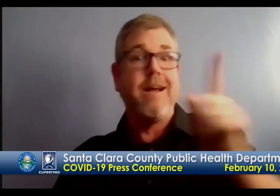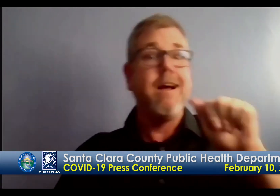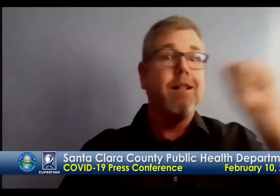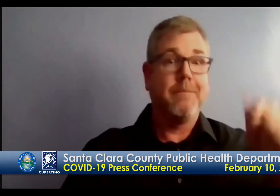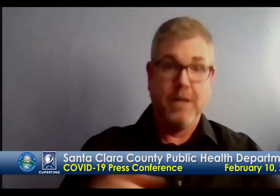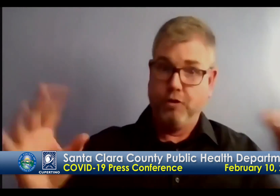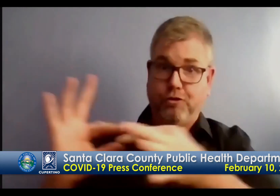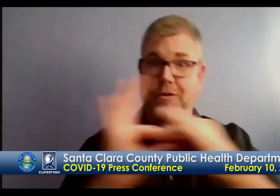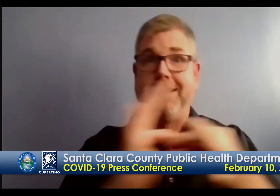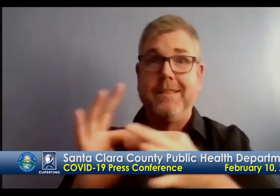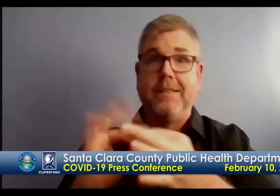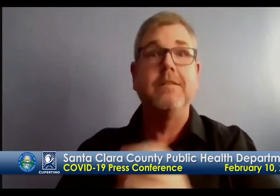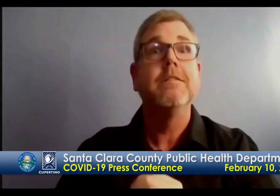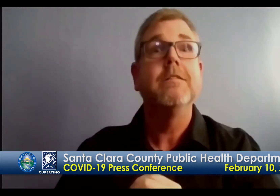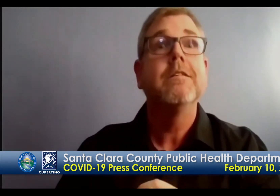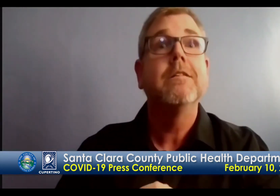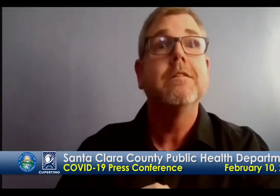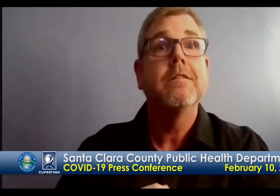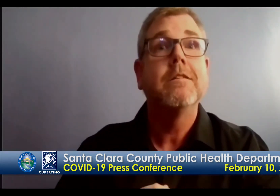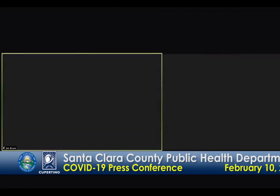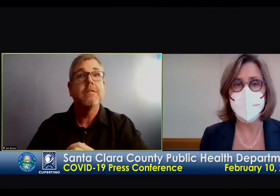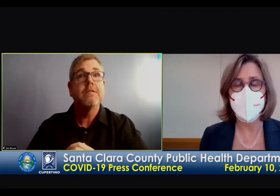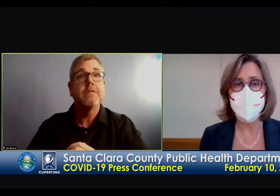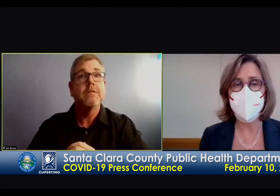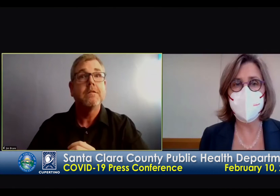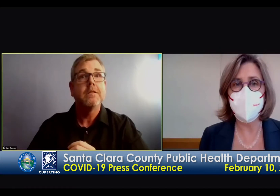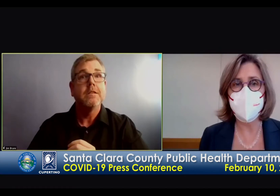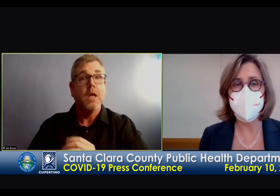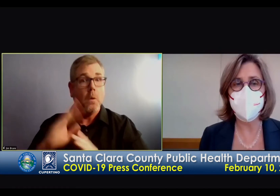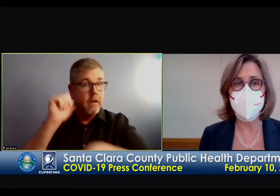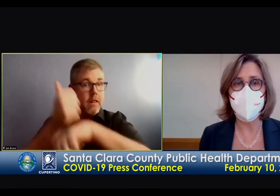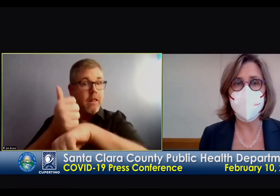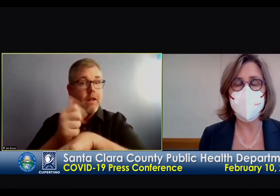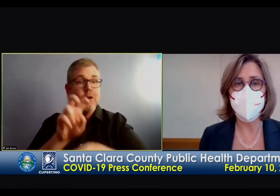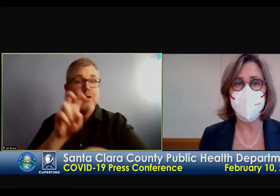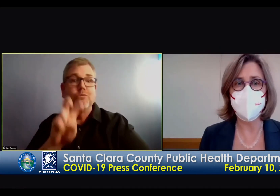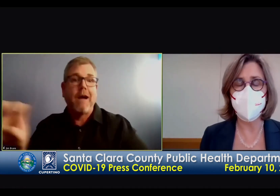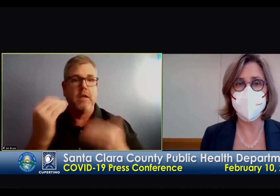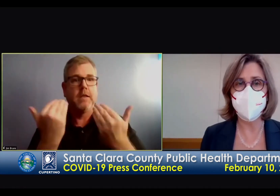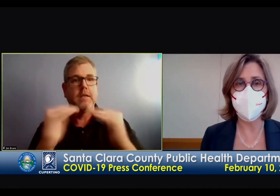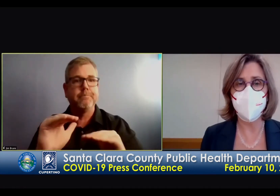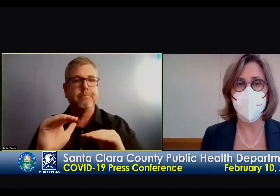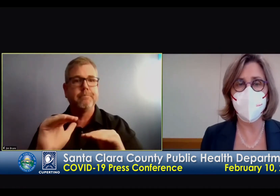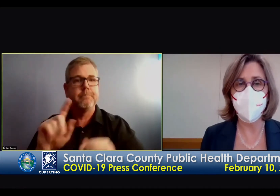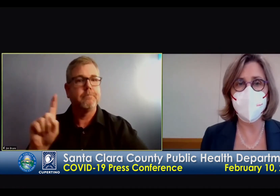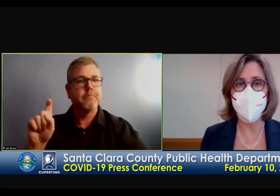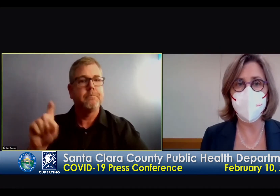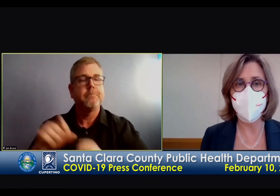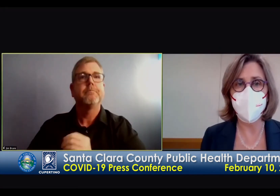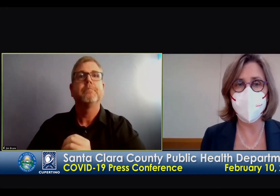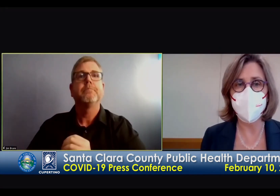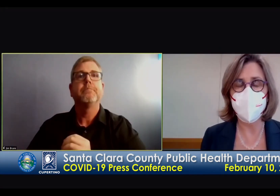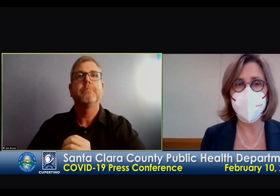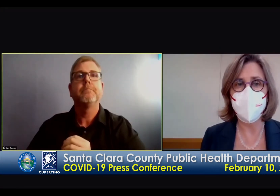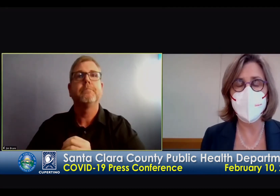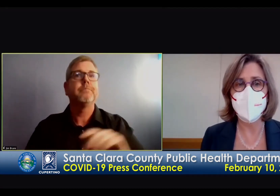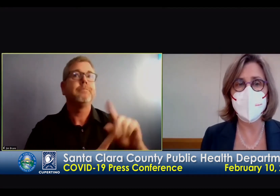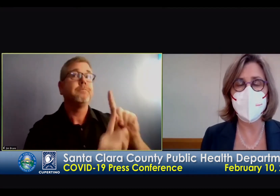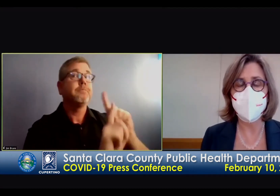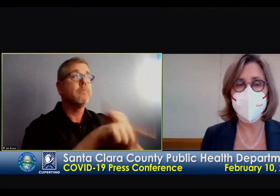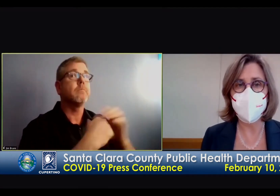So this is Dr. Cody. Thank you for your question. To best of our knowledge, our investigation so far, we've not found